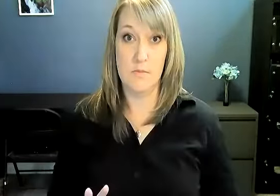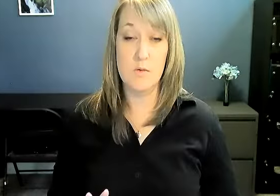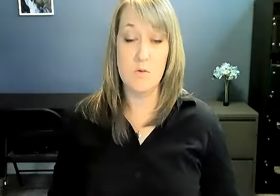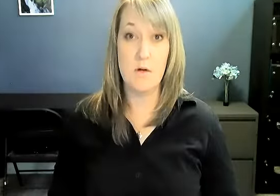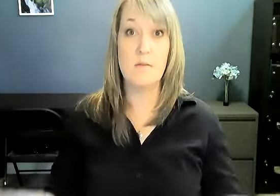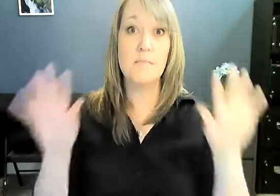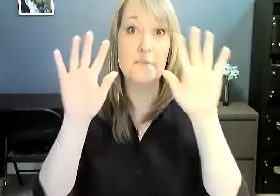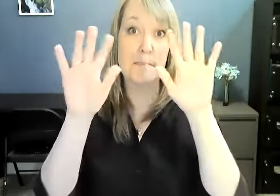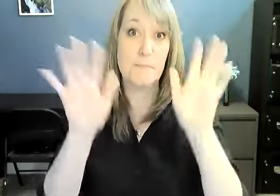or